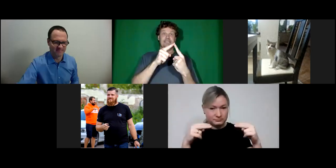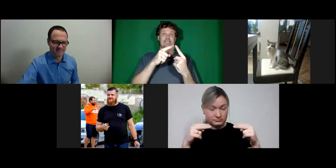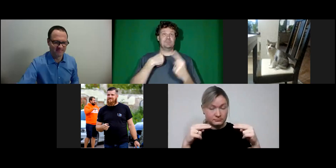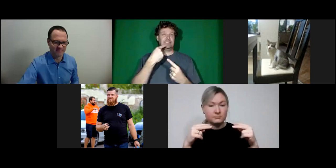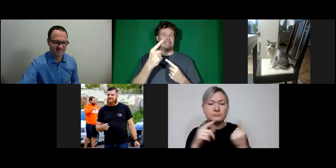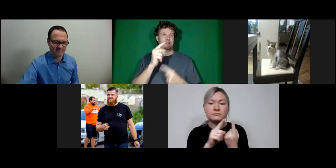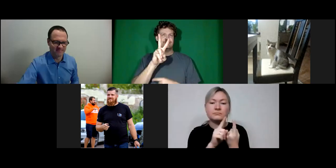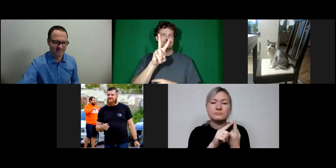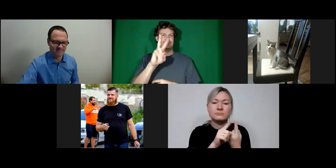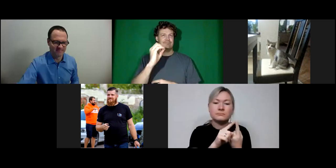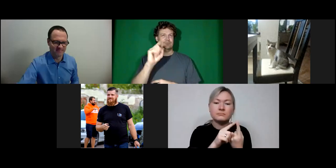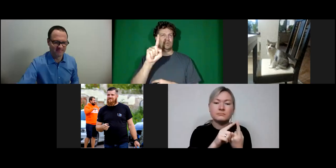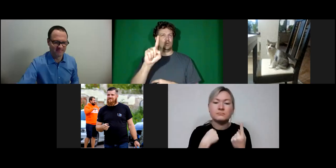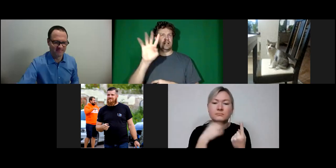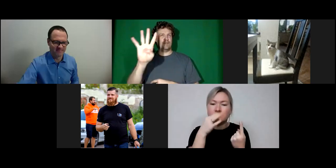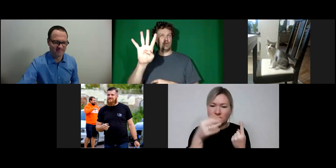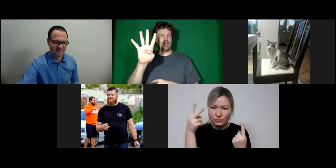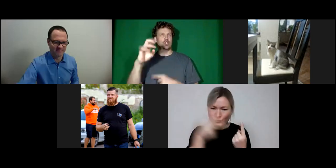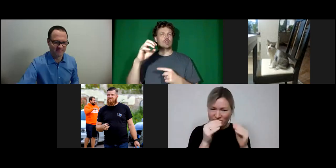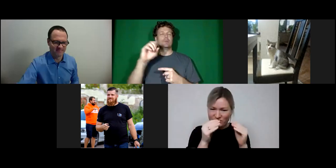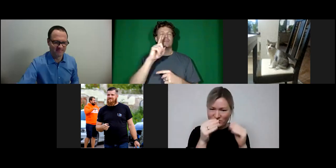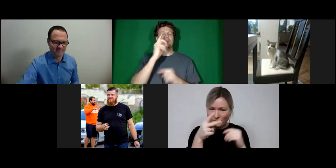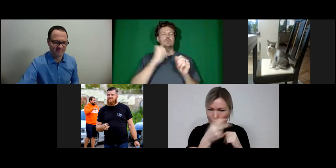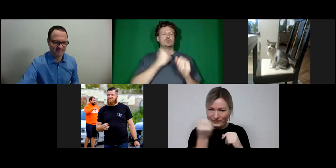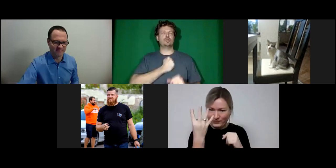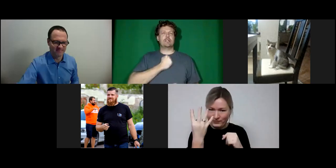I was, yeah, world renowned.